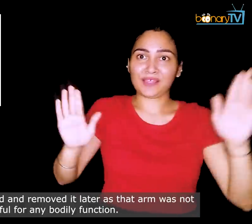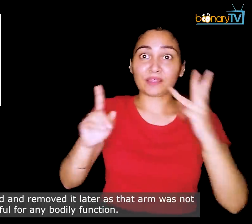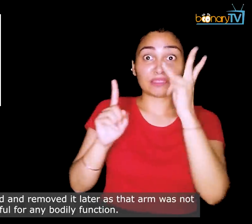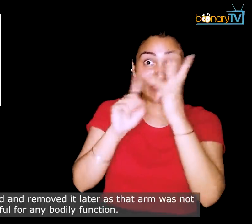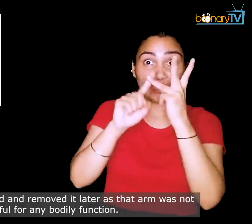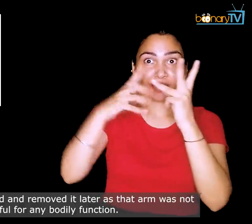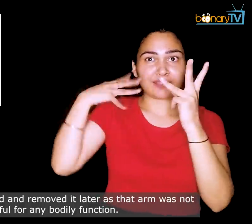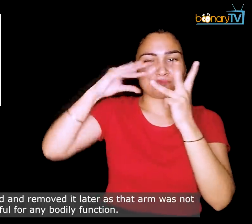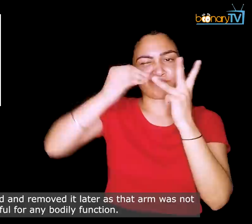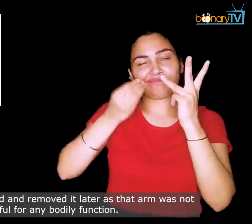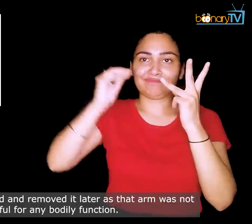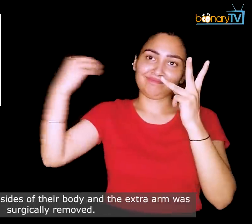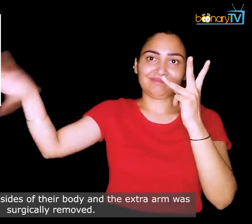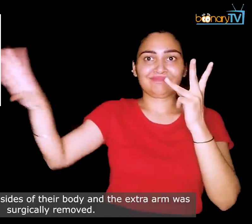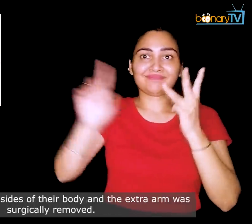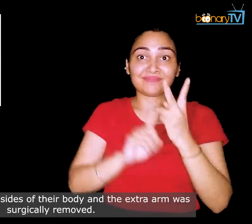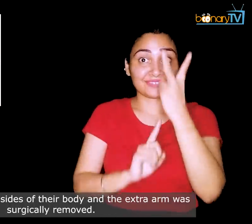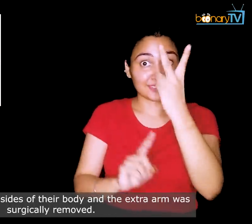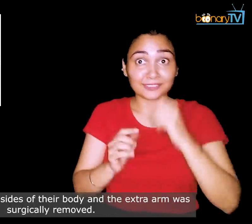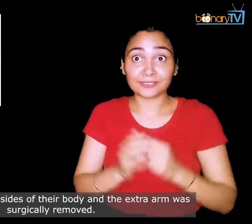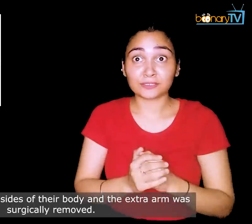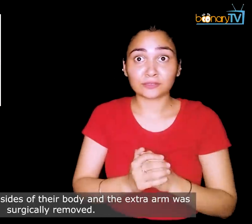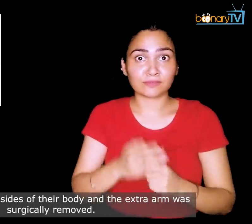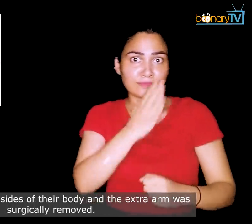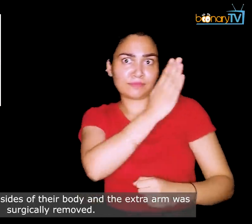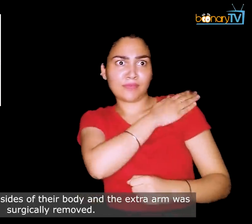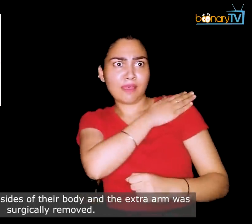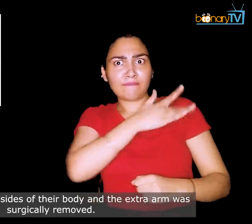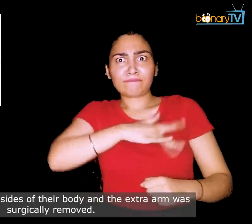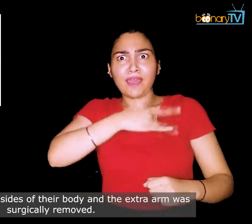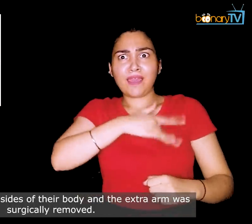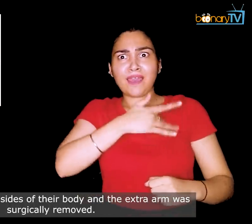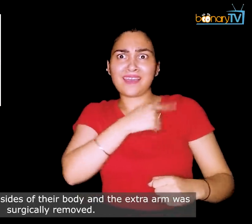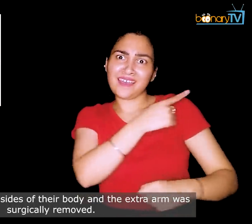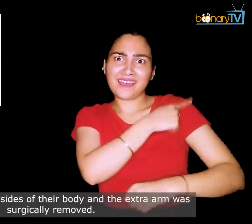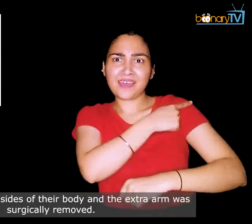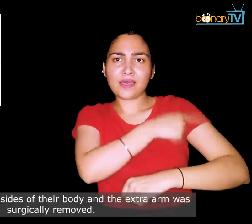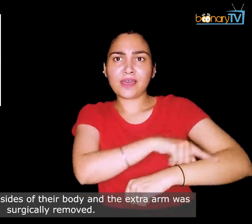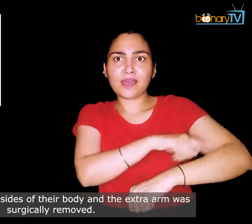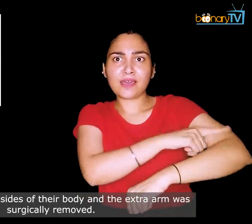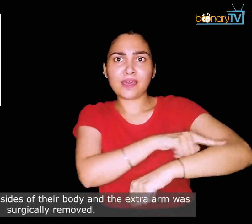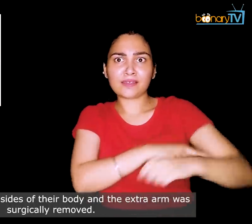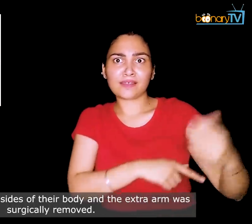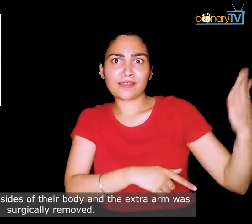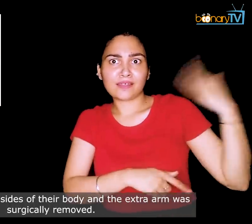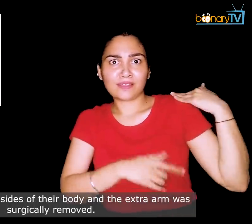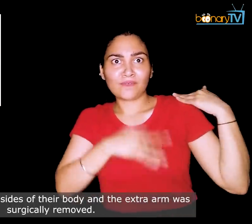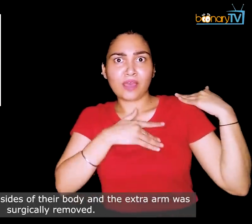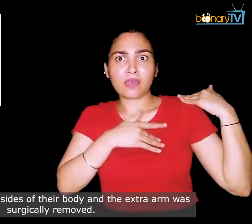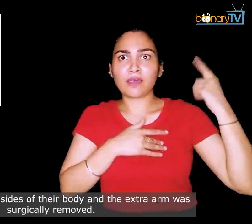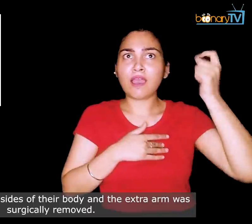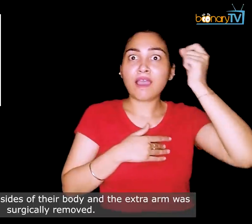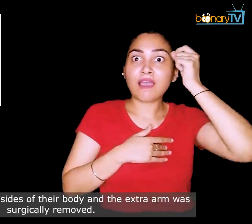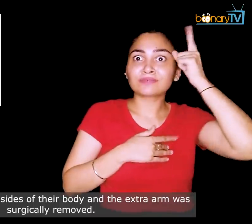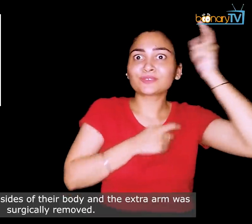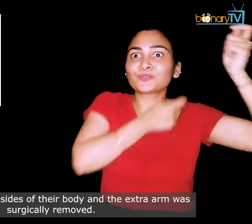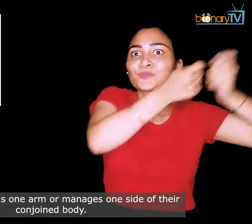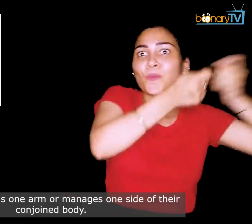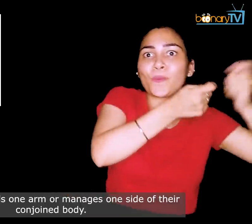function. Each one on either side of their body and the extra arm was surgically removed. Each